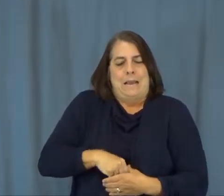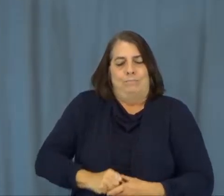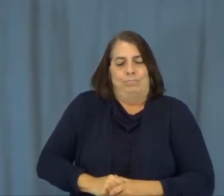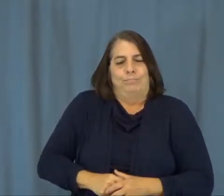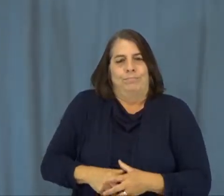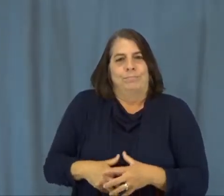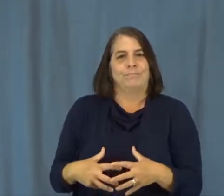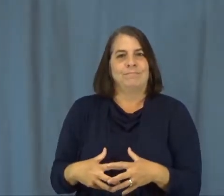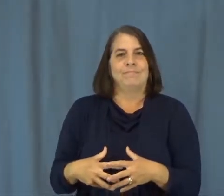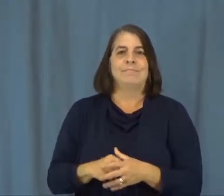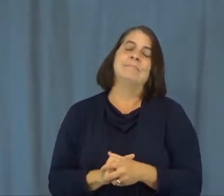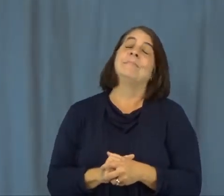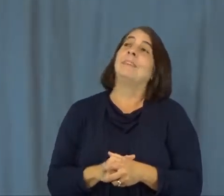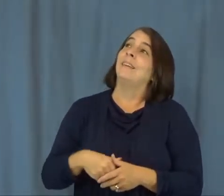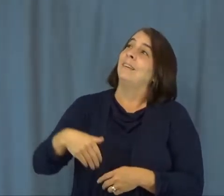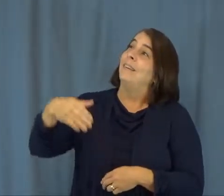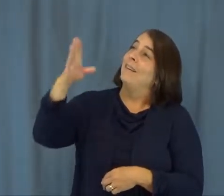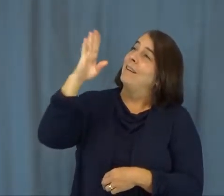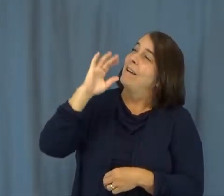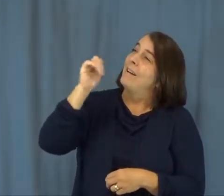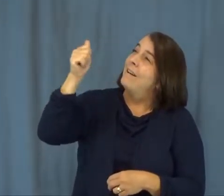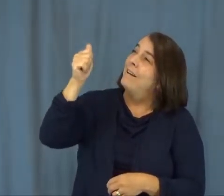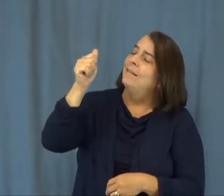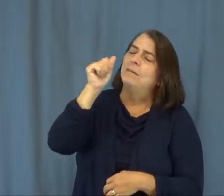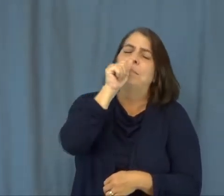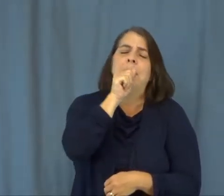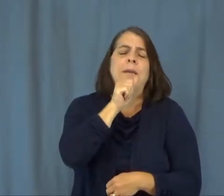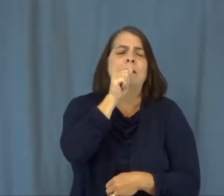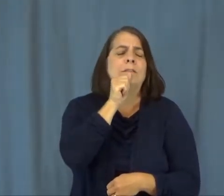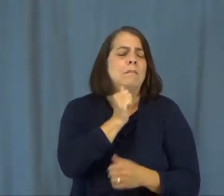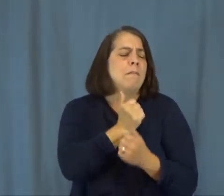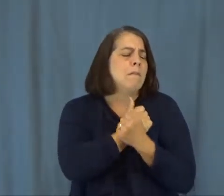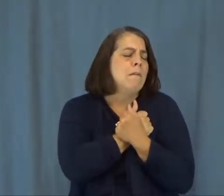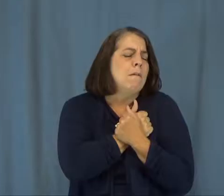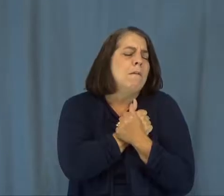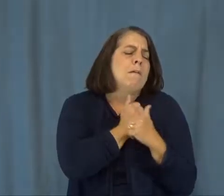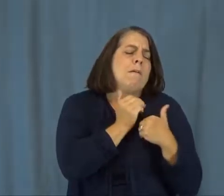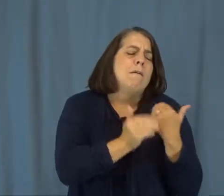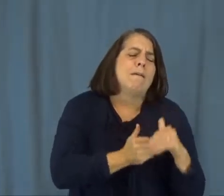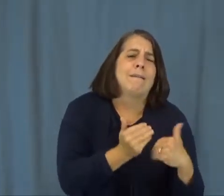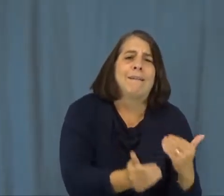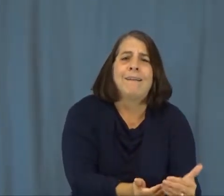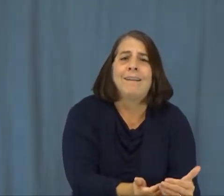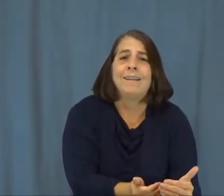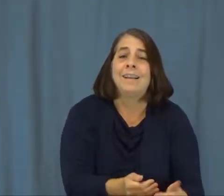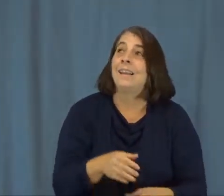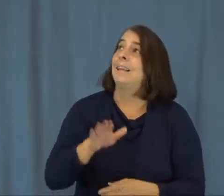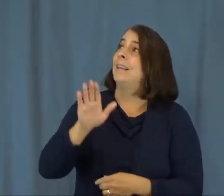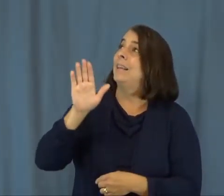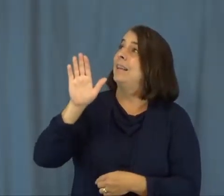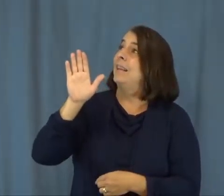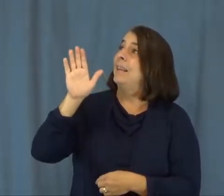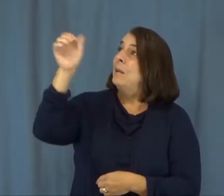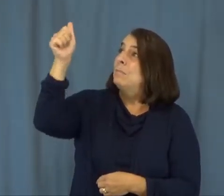he knew the plans he had for each of us before we even took our